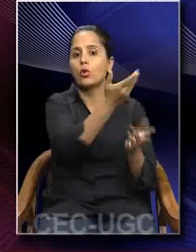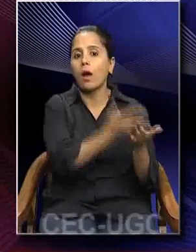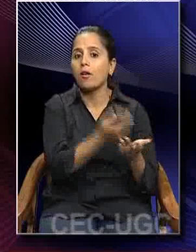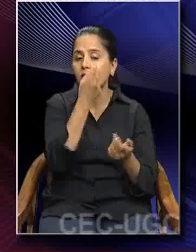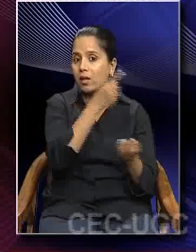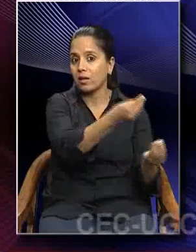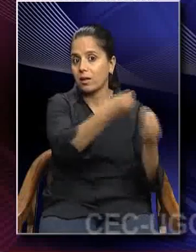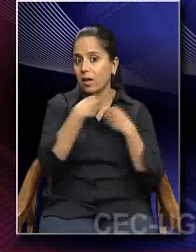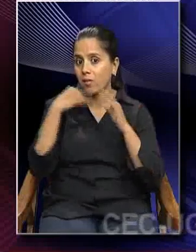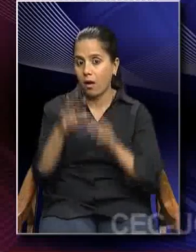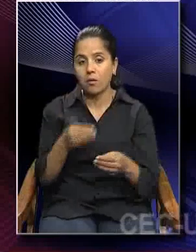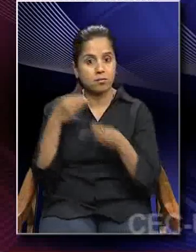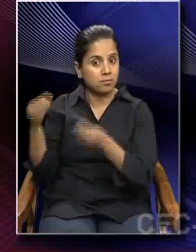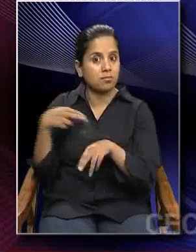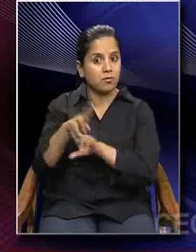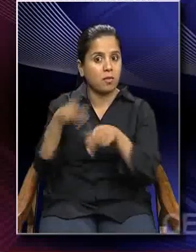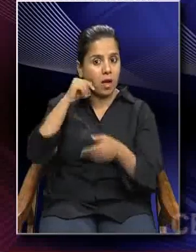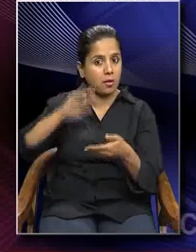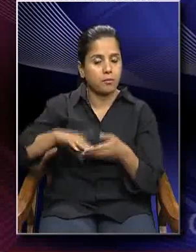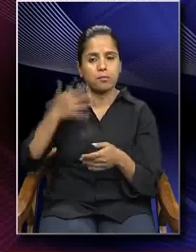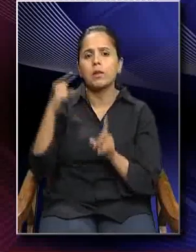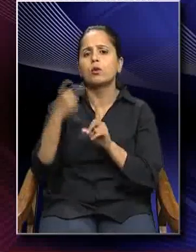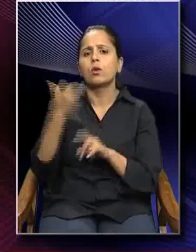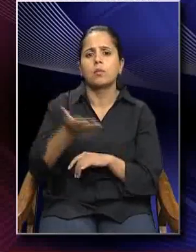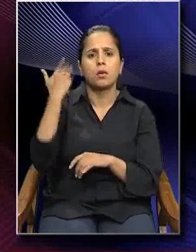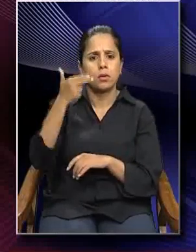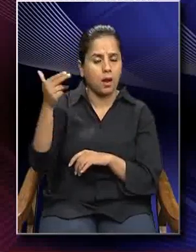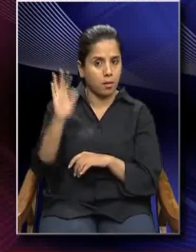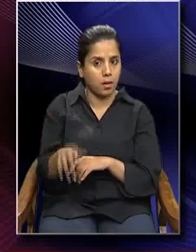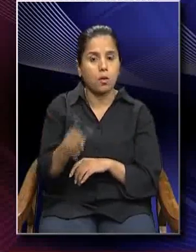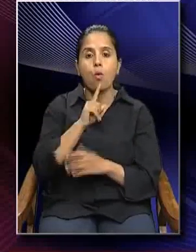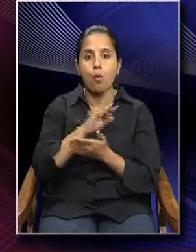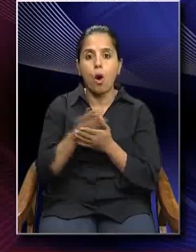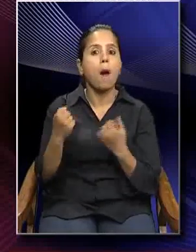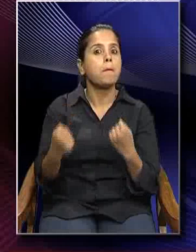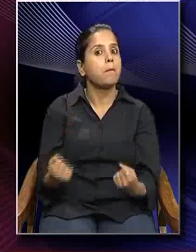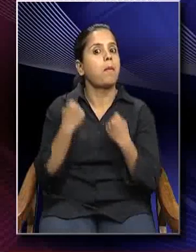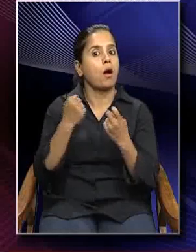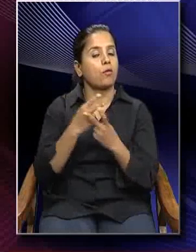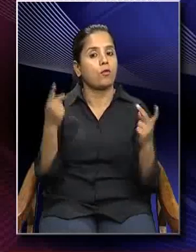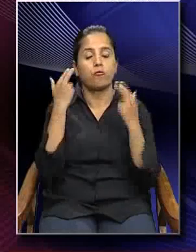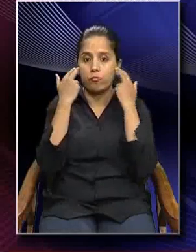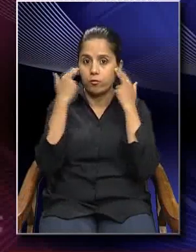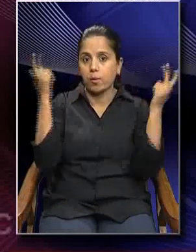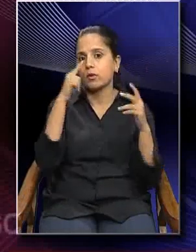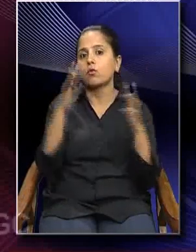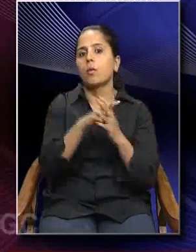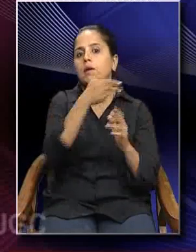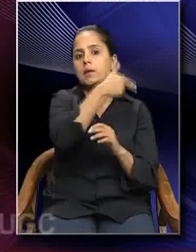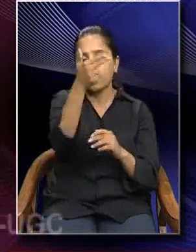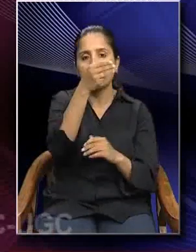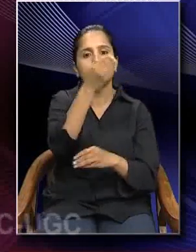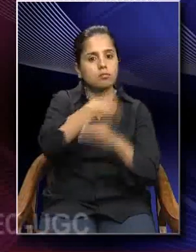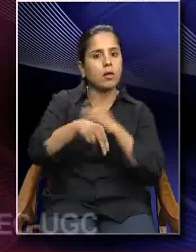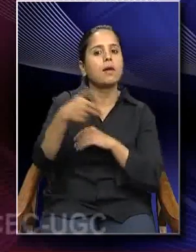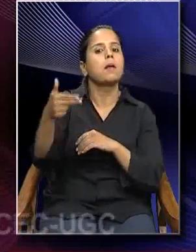times, donations were made in the name of pious, powerful or famous women.